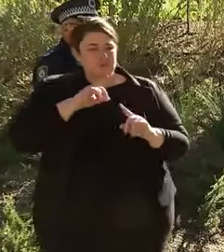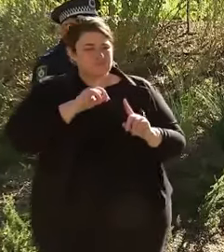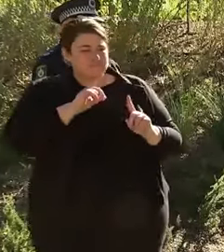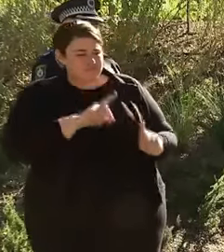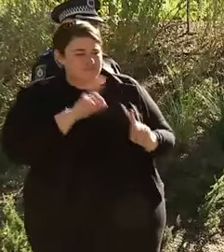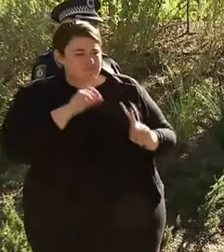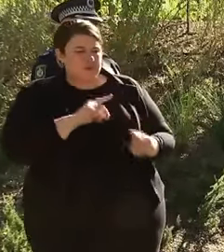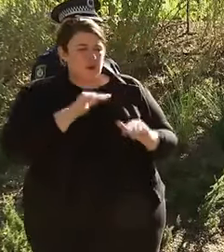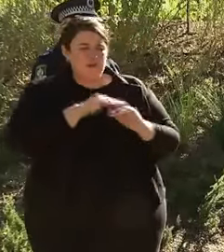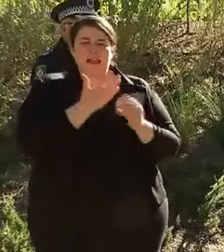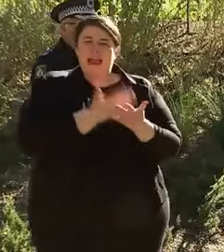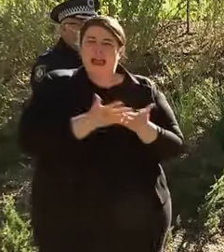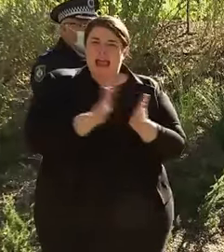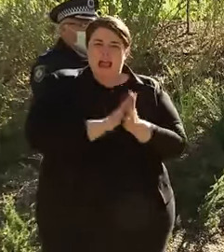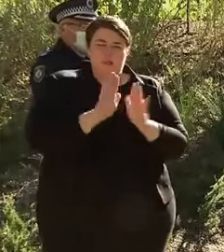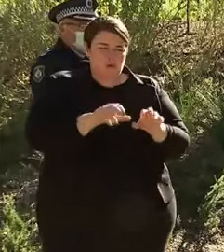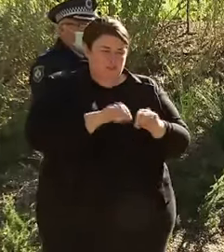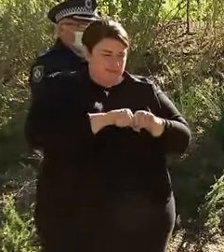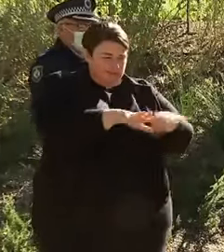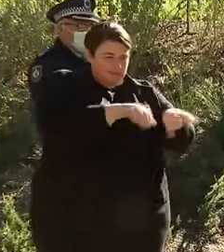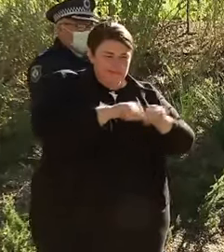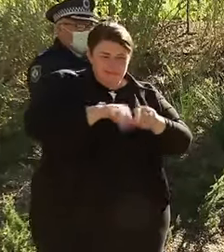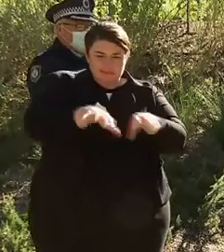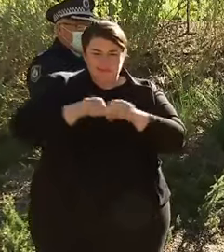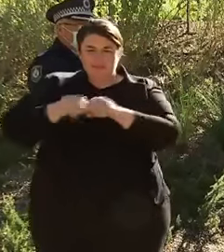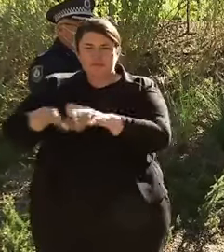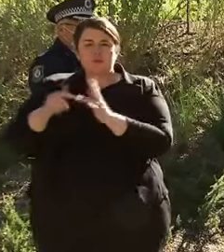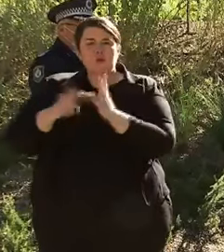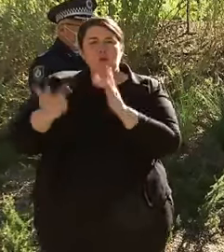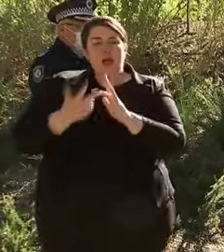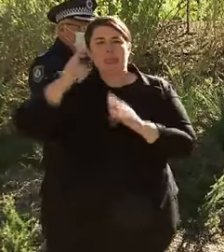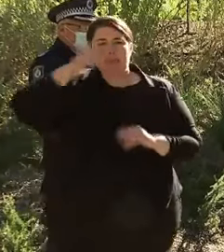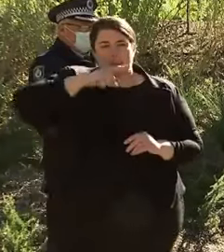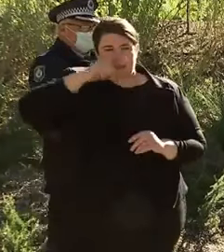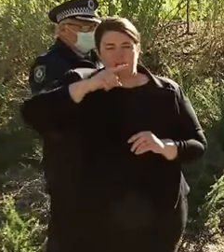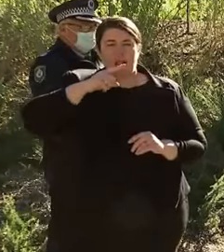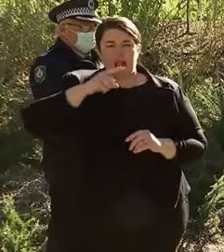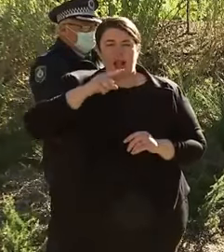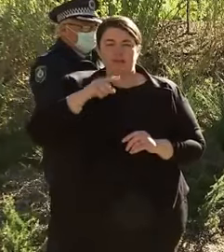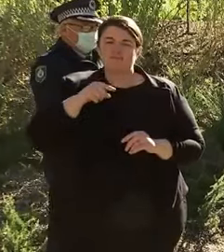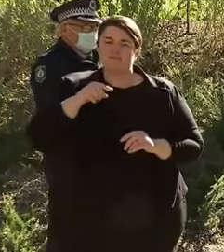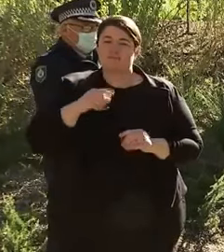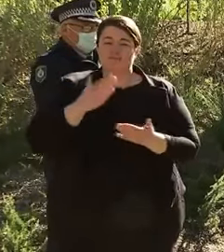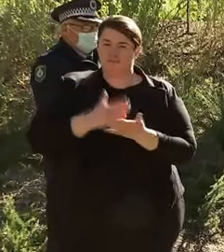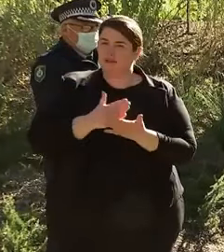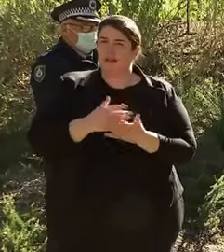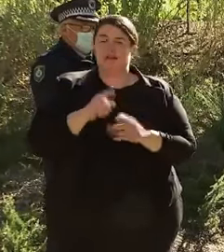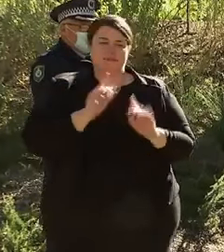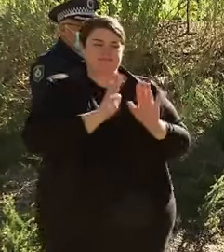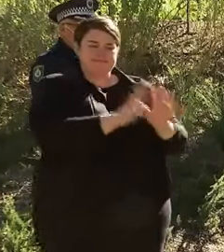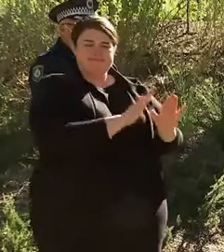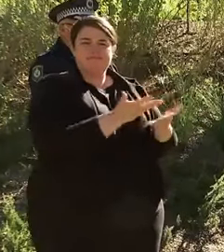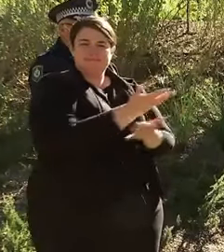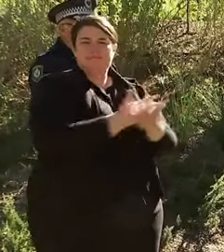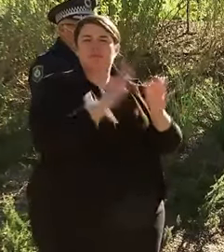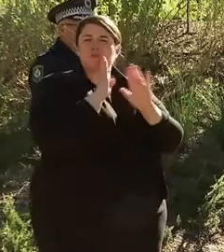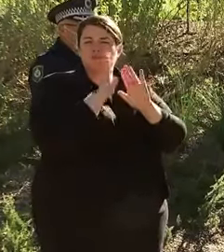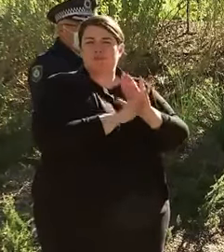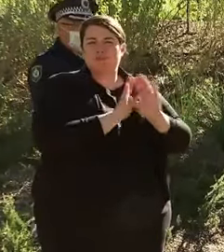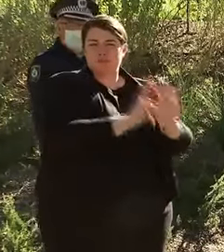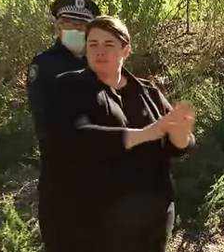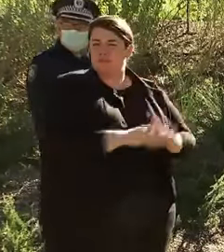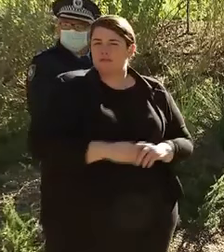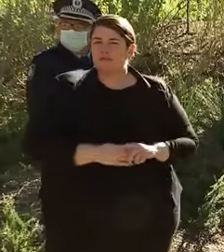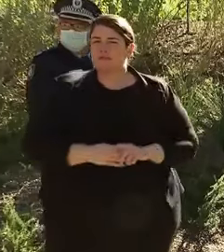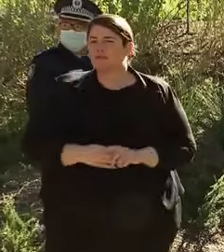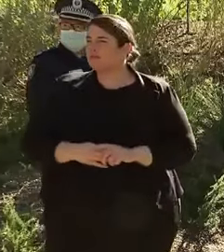we can prevent infection to others. And these are discussions that are best kept at that clinical level. Dr.